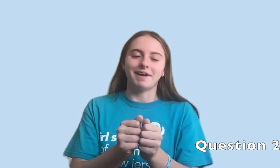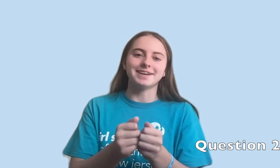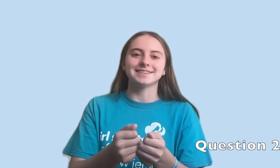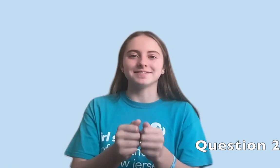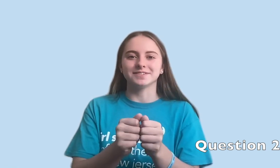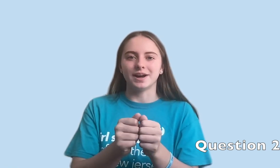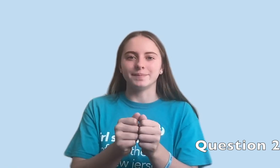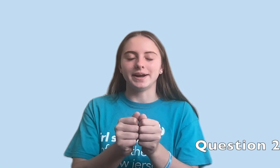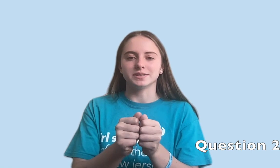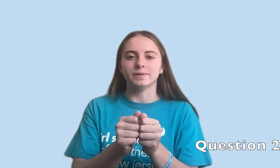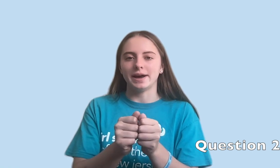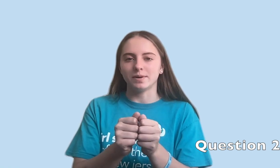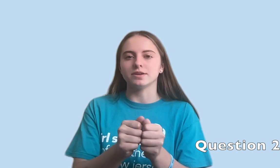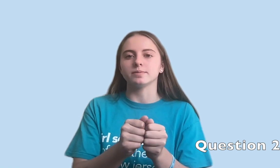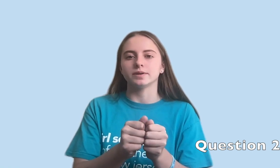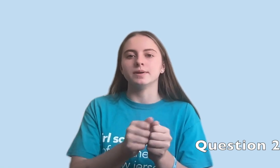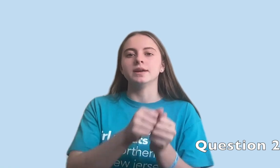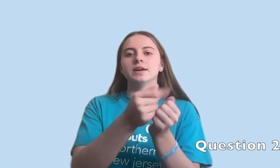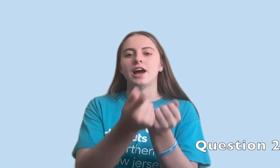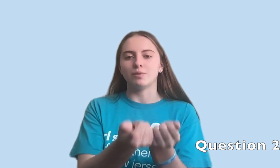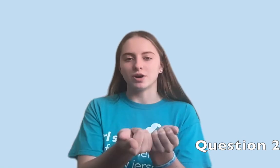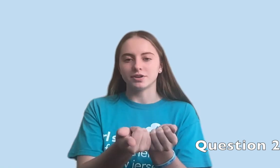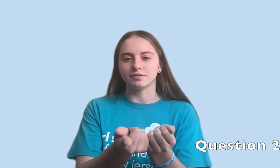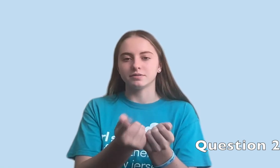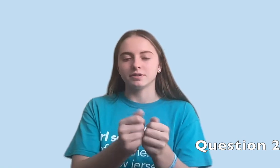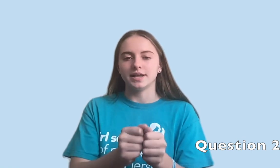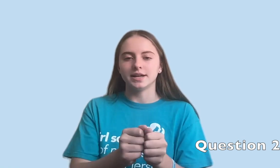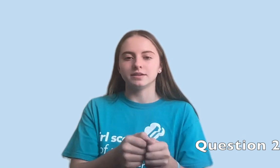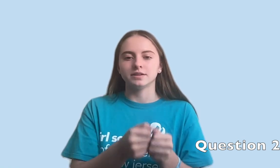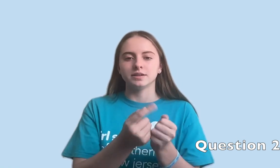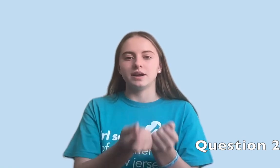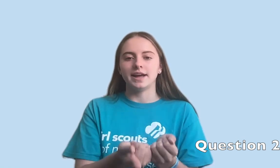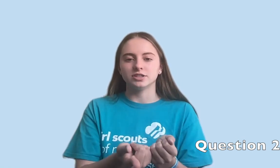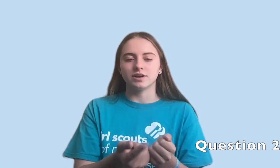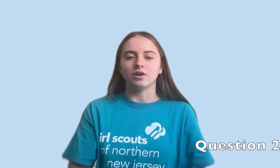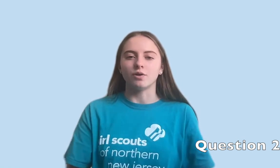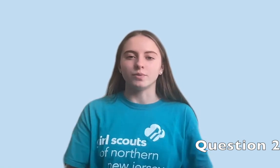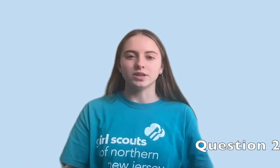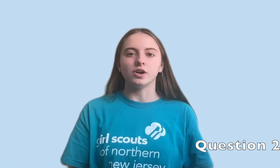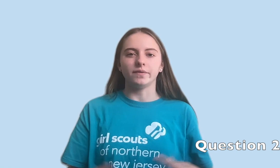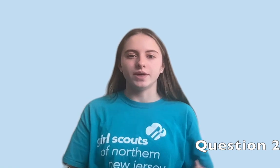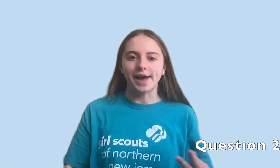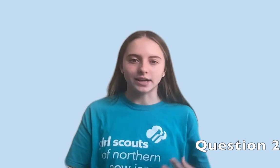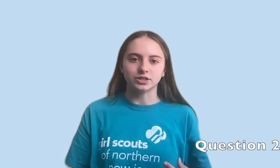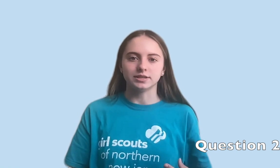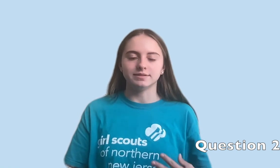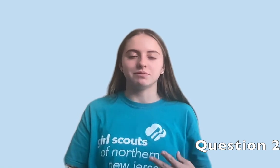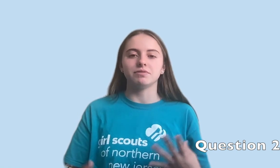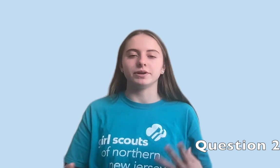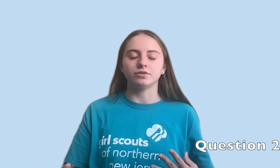guess I'm gonna ask you, how are you? So how are you? And then answer at home with all the adjectives that we've went